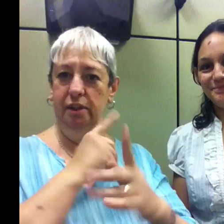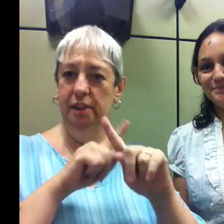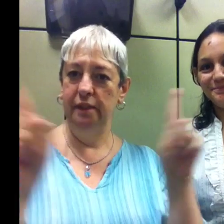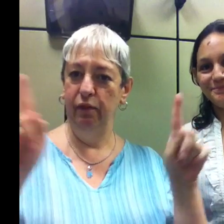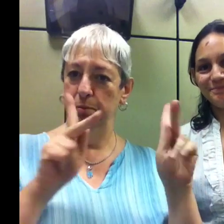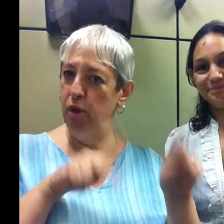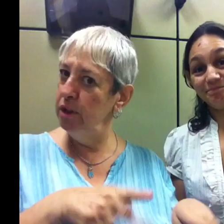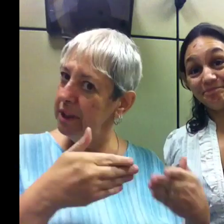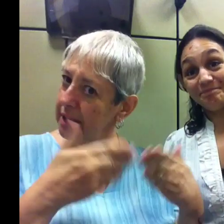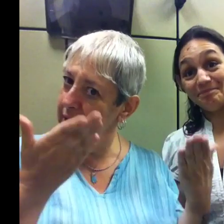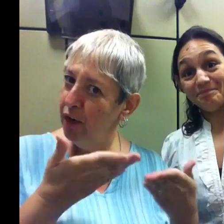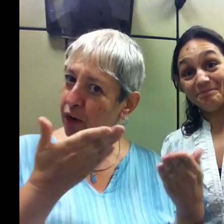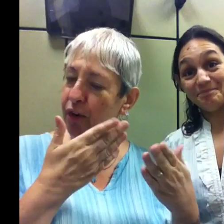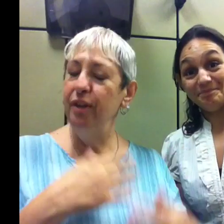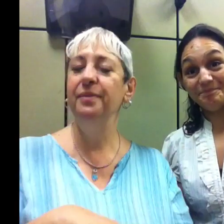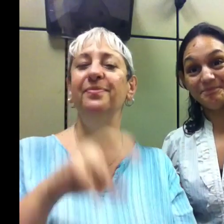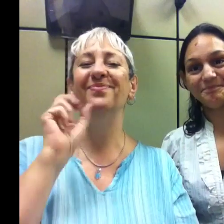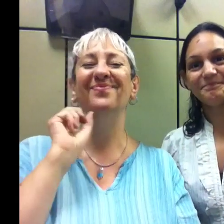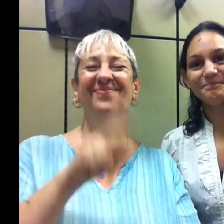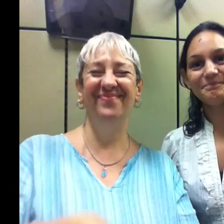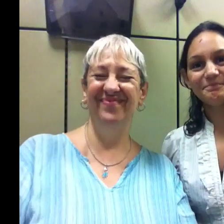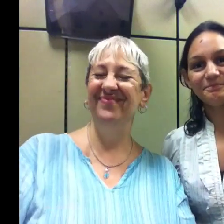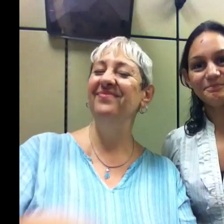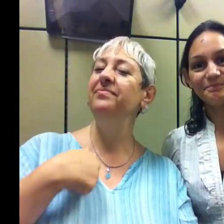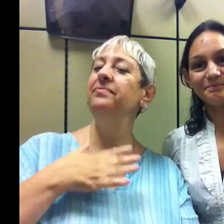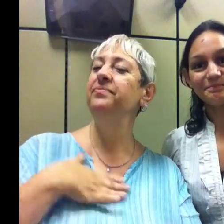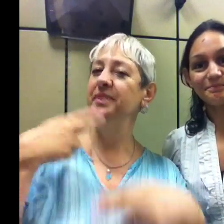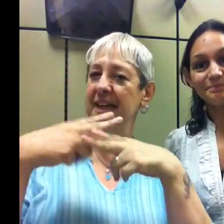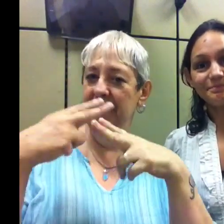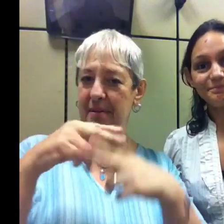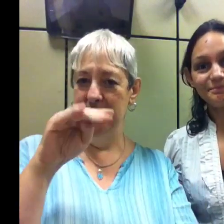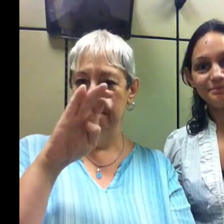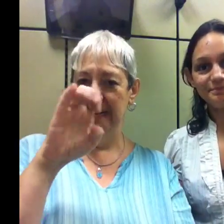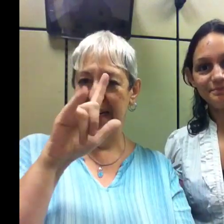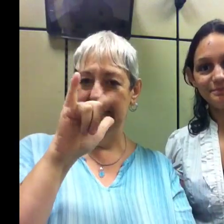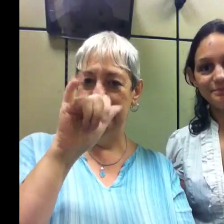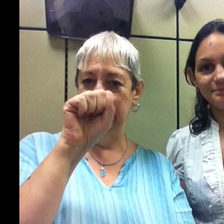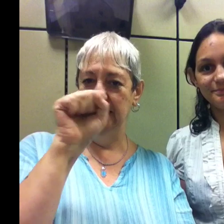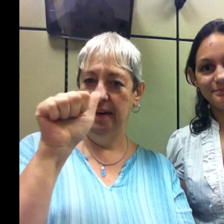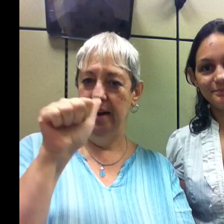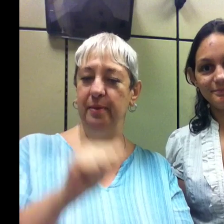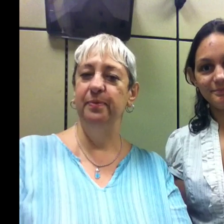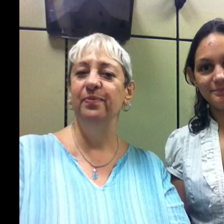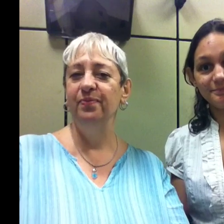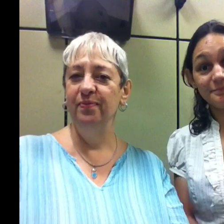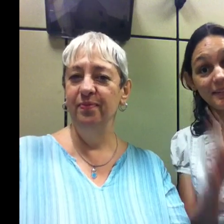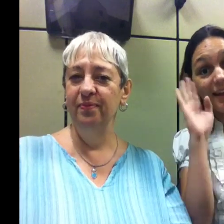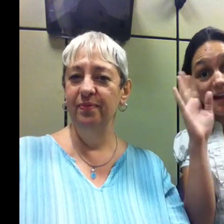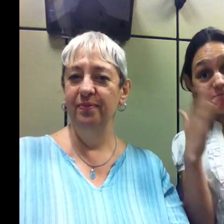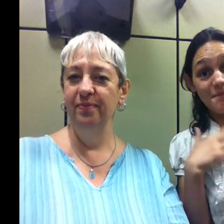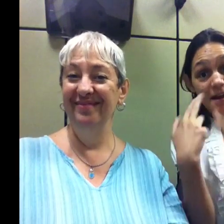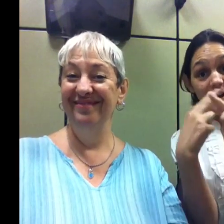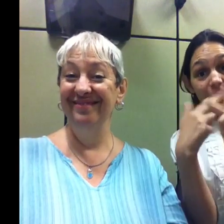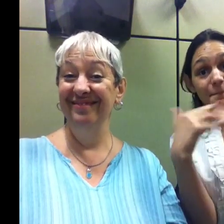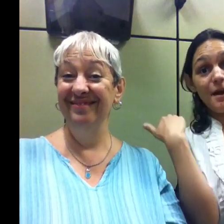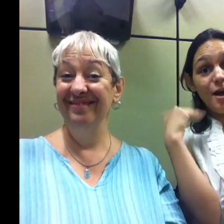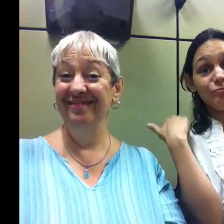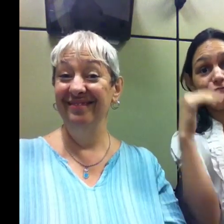student of the ceremony division on the invitation. And then the postcard says, you know, we'll be sailing off at whatever, you know, something.